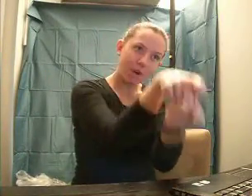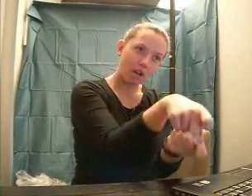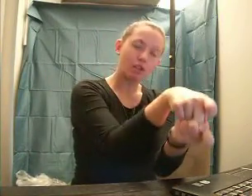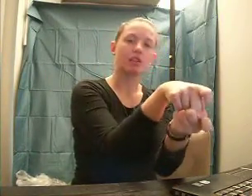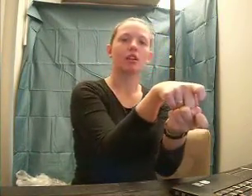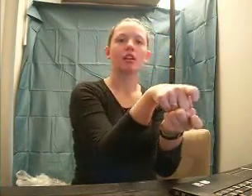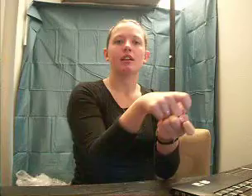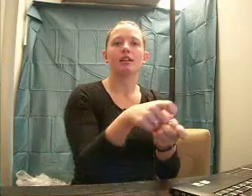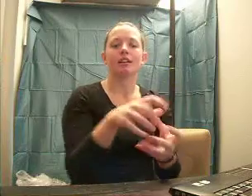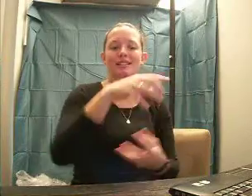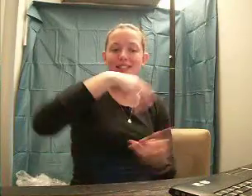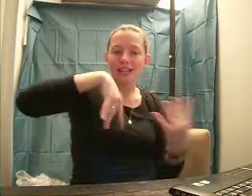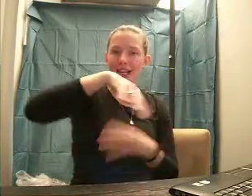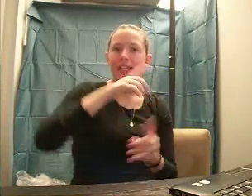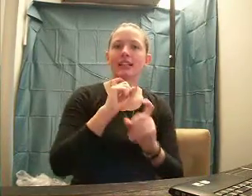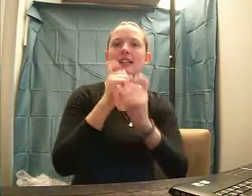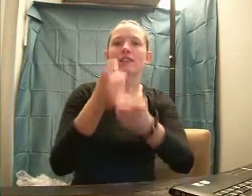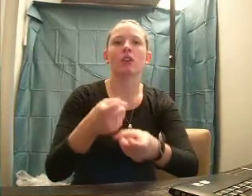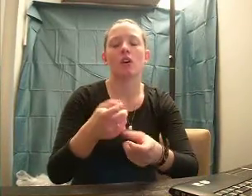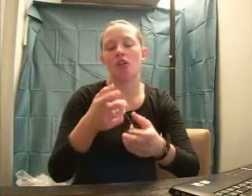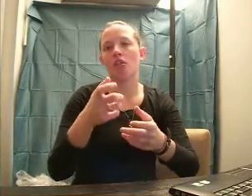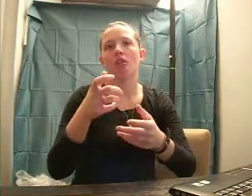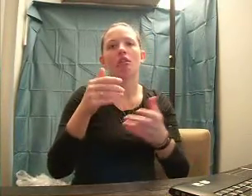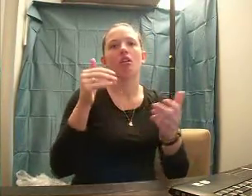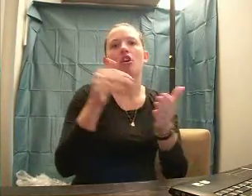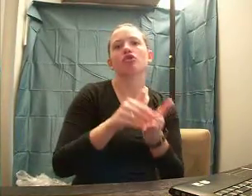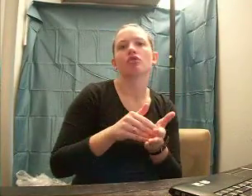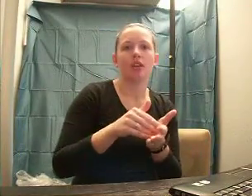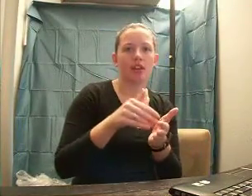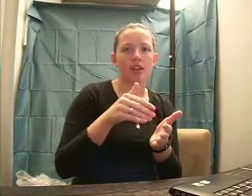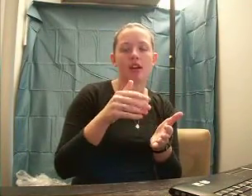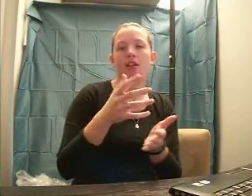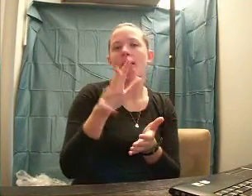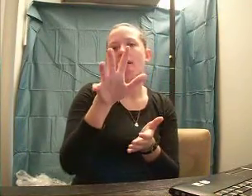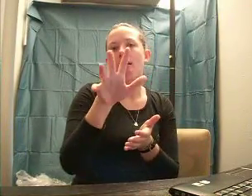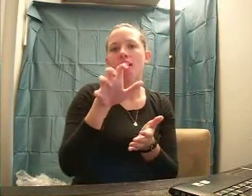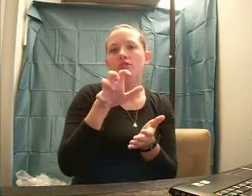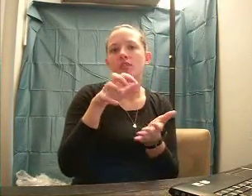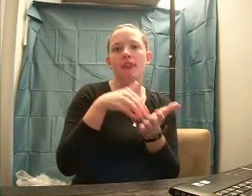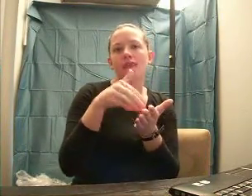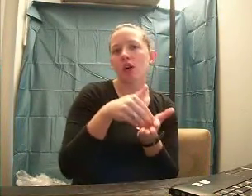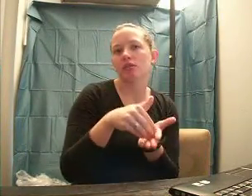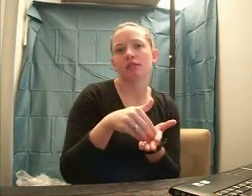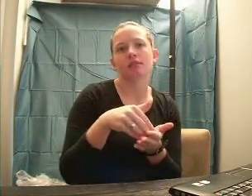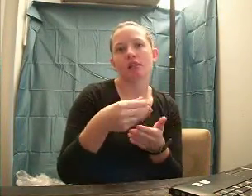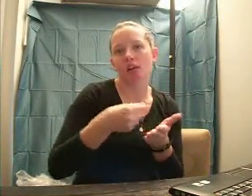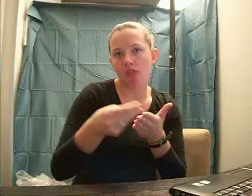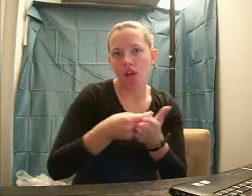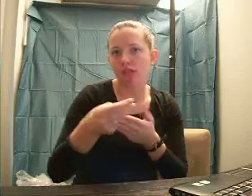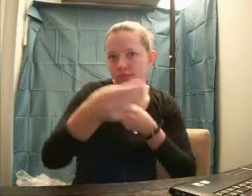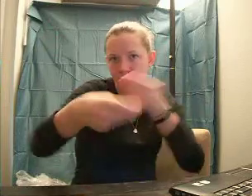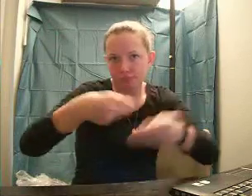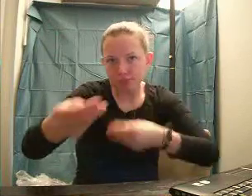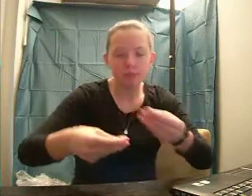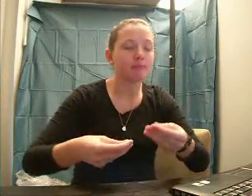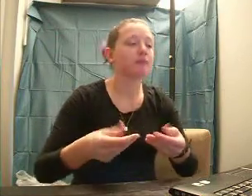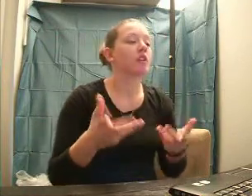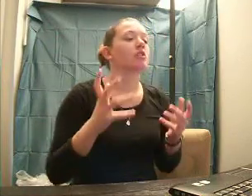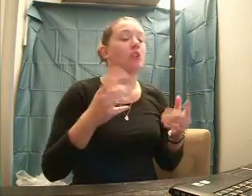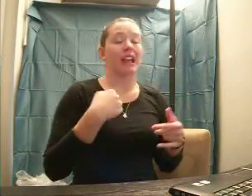through a lot of effort to reduce the negative consequences of this sort of noise and variability. And to do that, I'm going to tell you about a framework which is